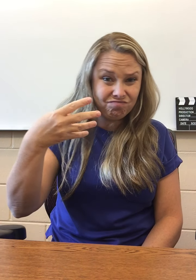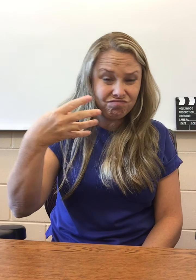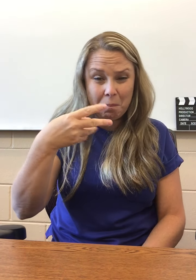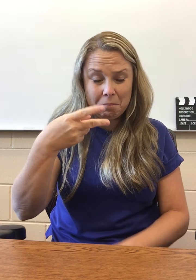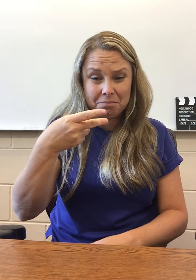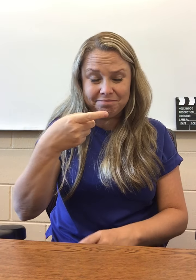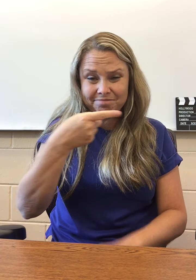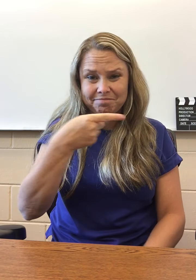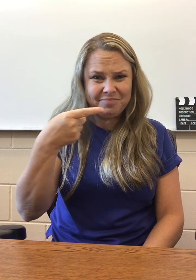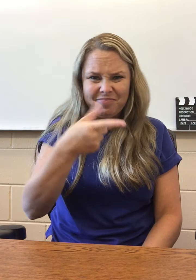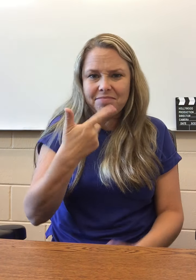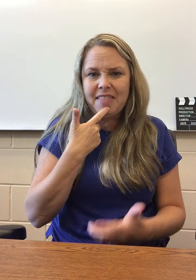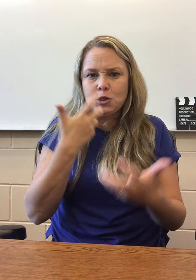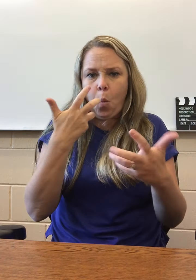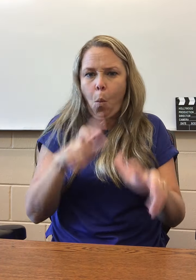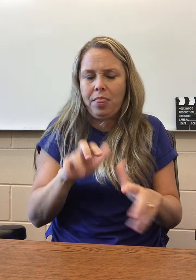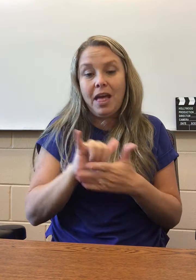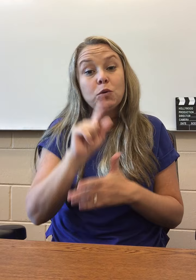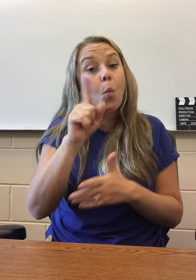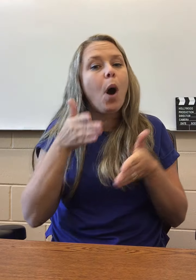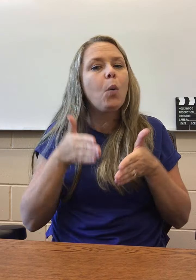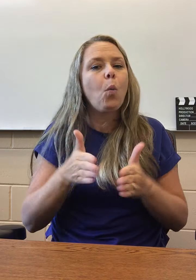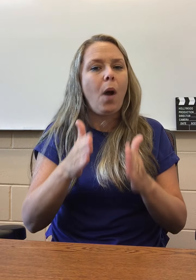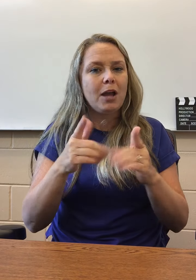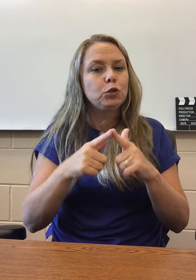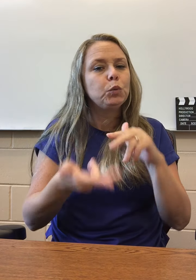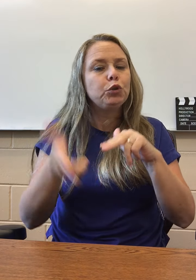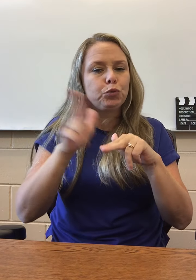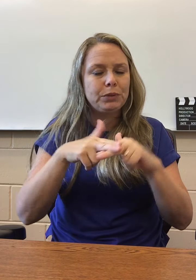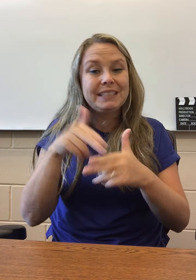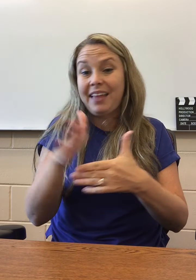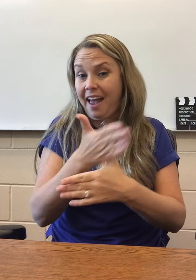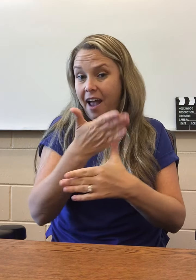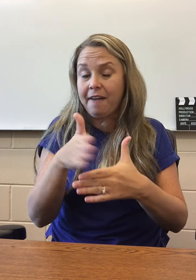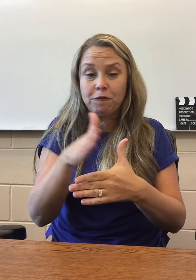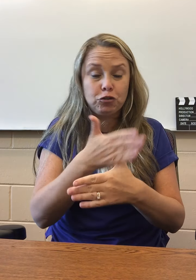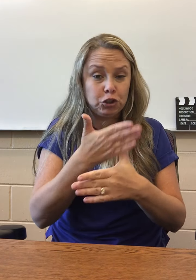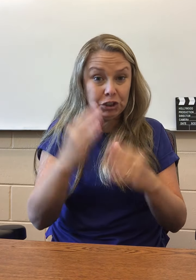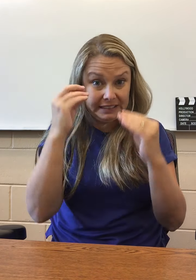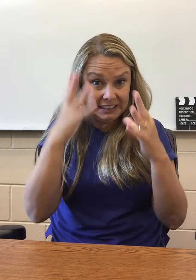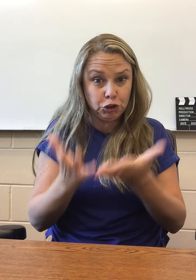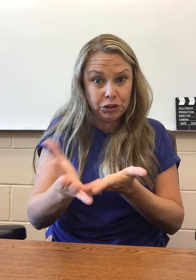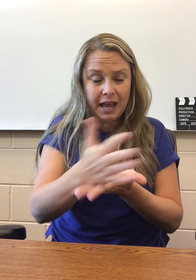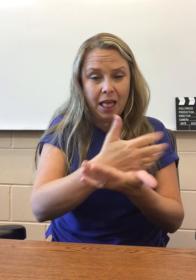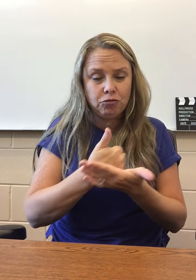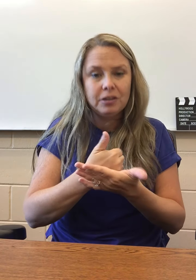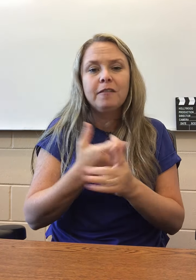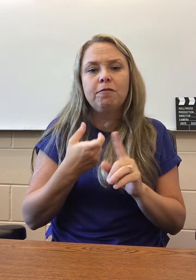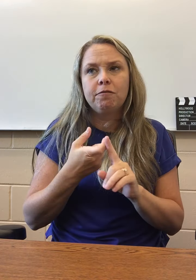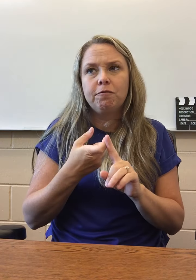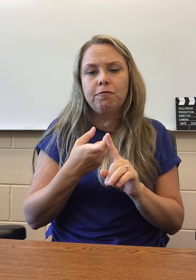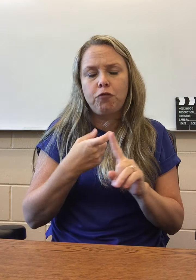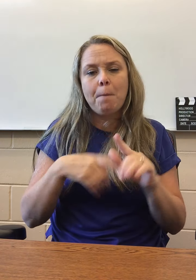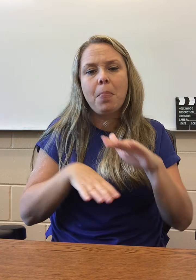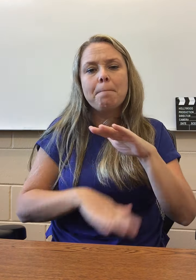know that's they don't like that and so one way to to increase the average uh teacher salary is to do it from from the bottom so